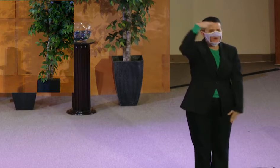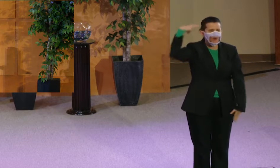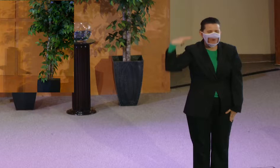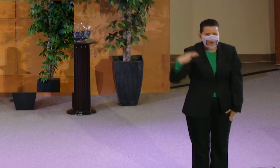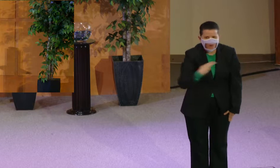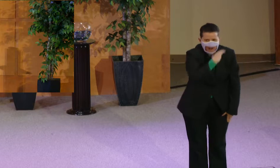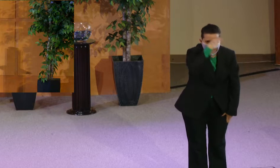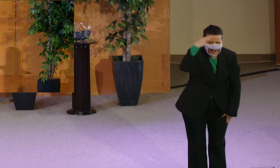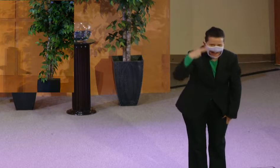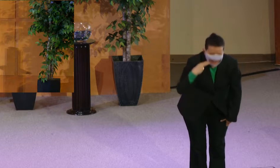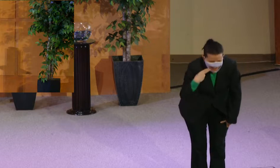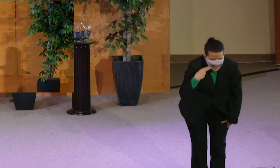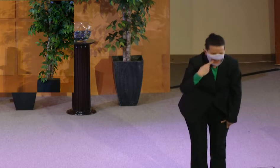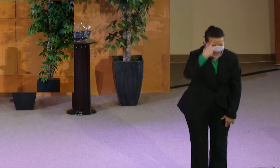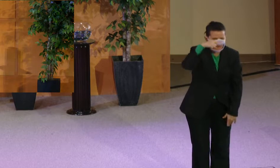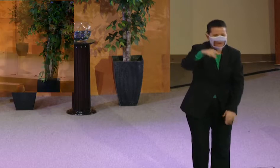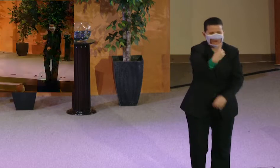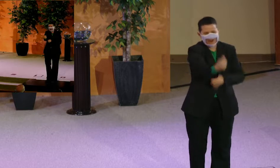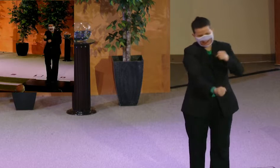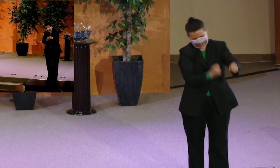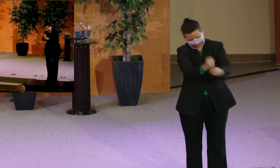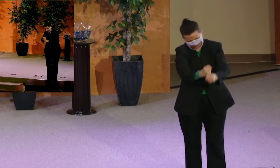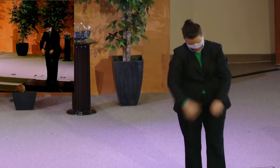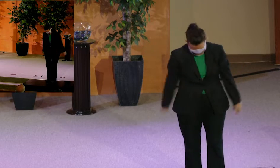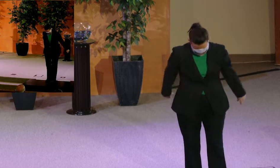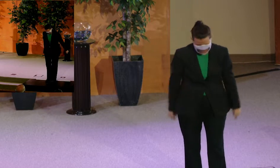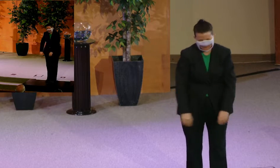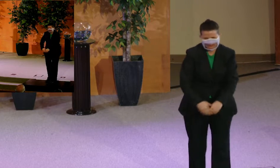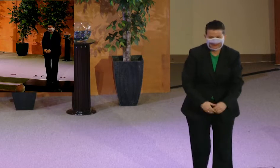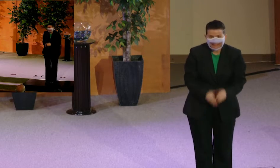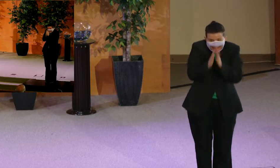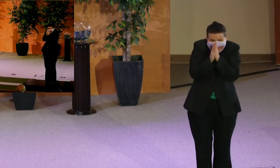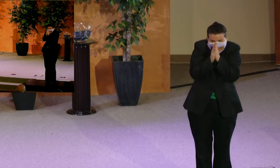Hawaii for a year.